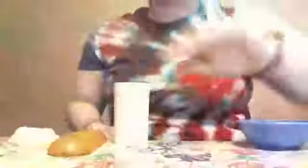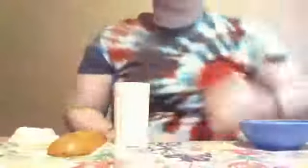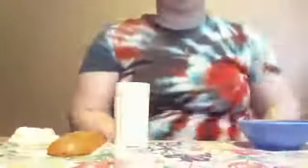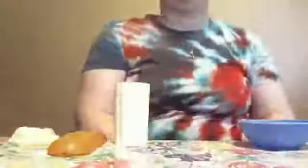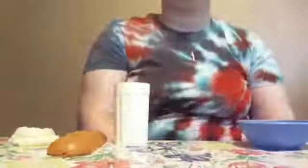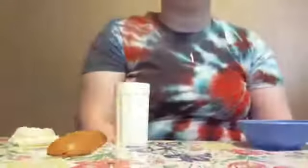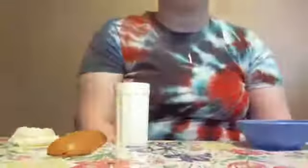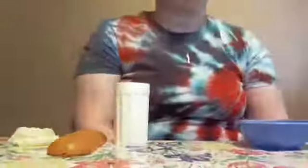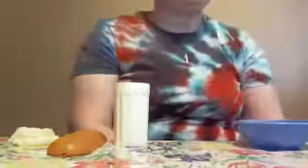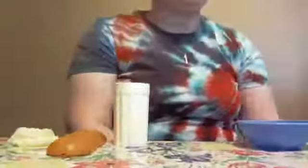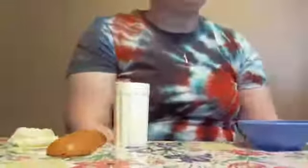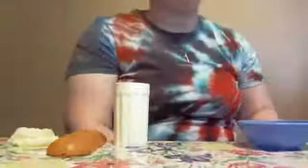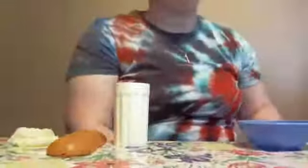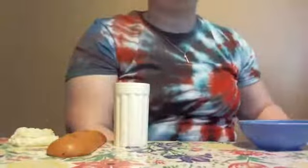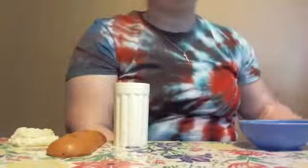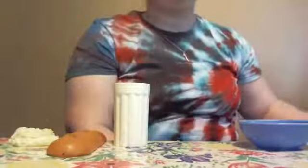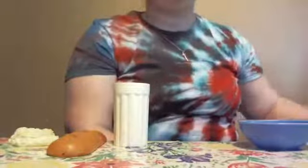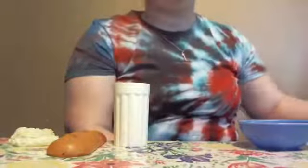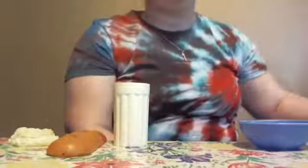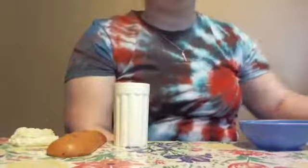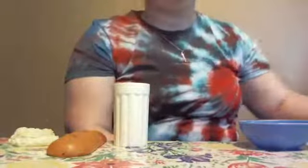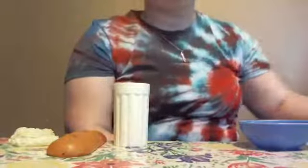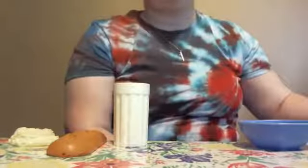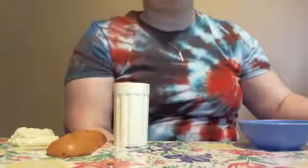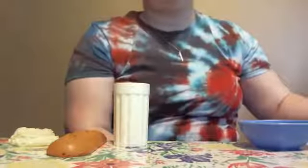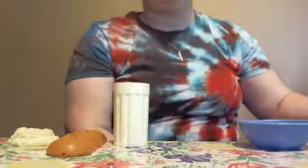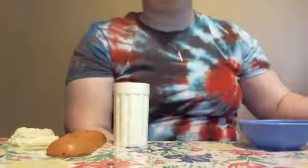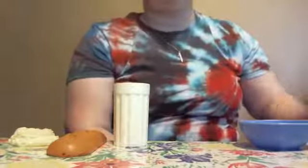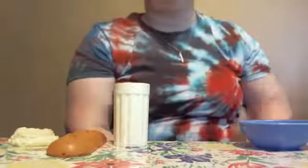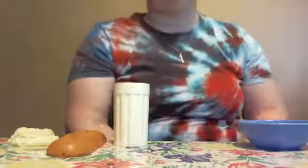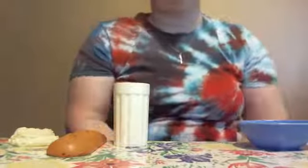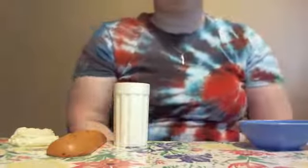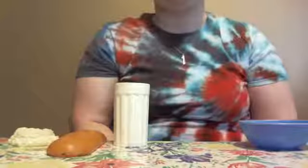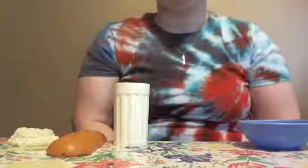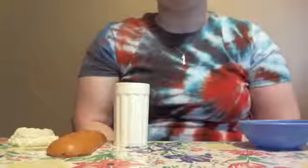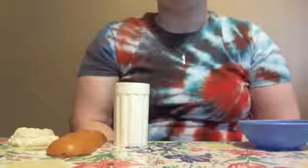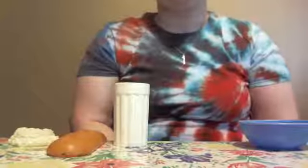All right, which one did I take away?